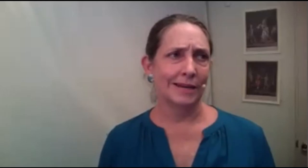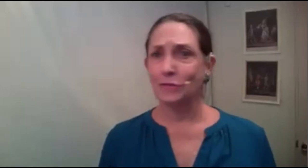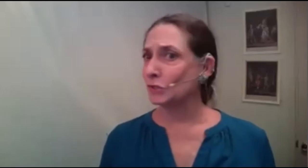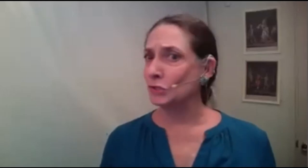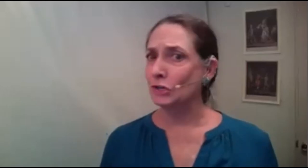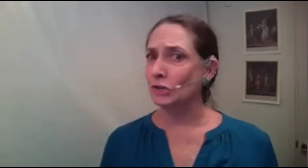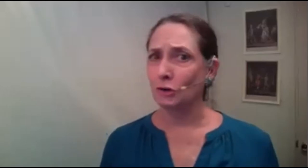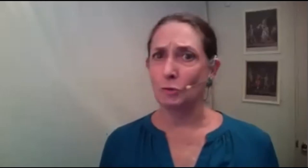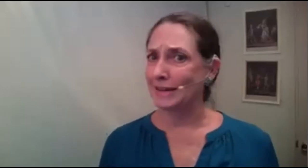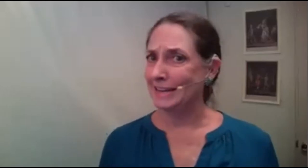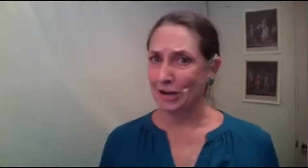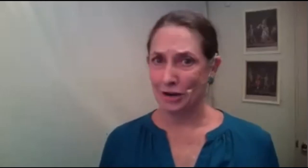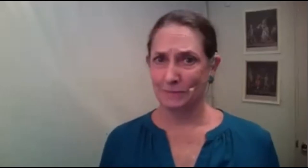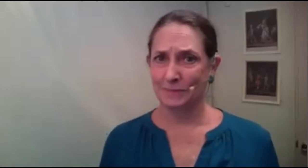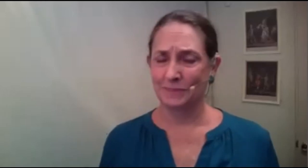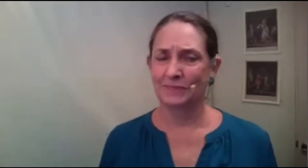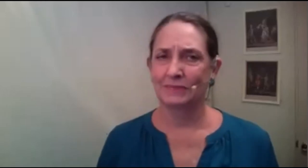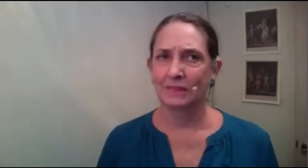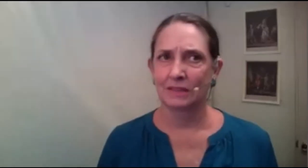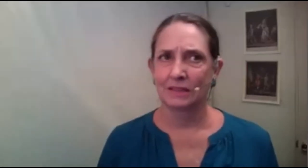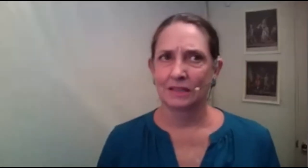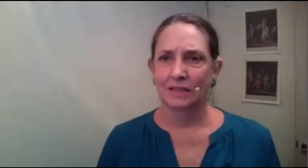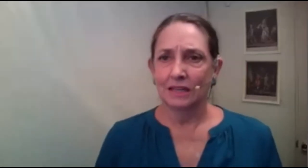And again, there was nobody there.